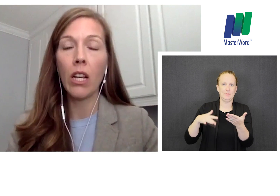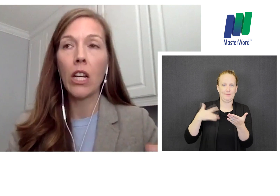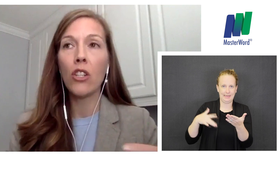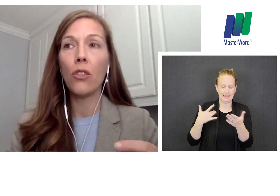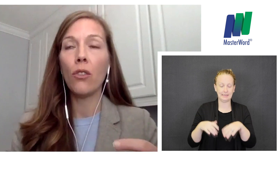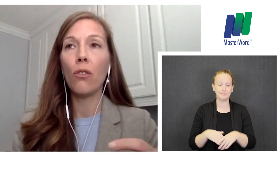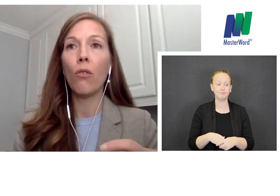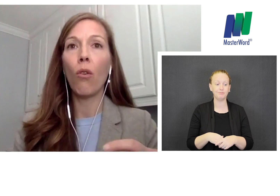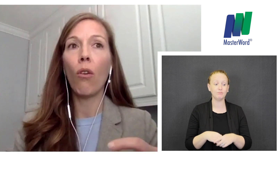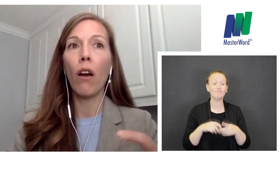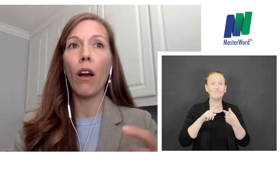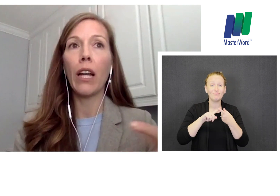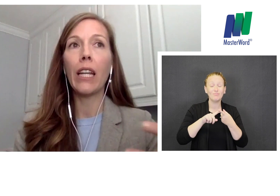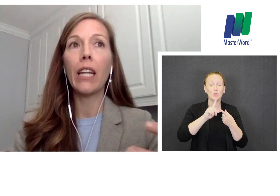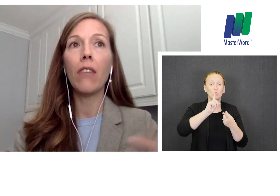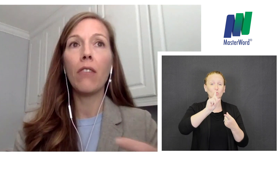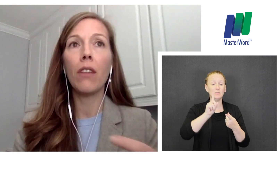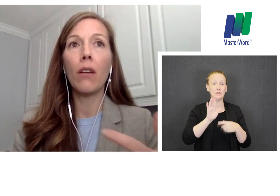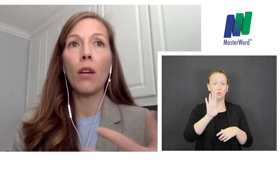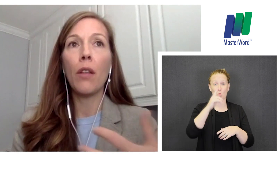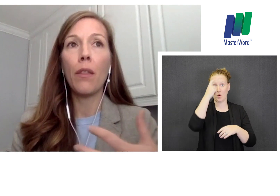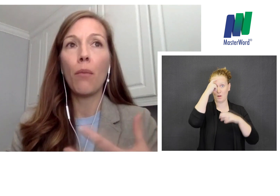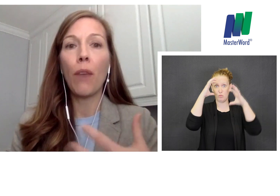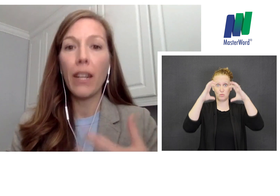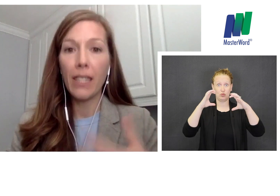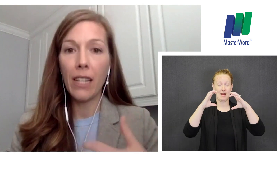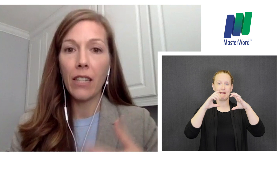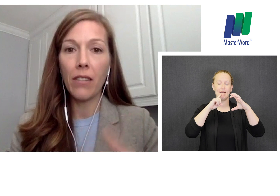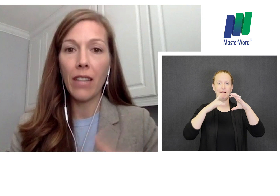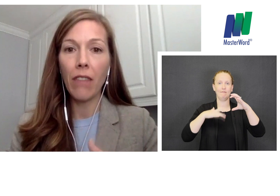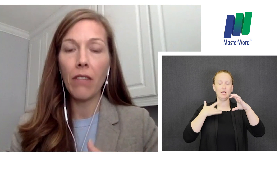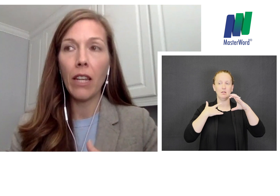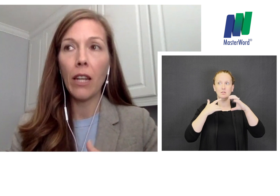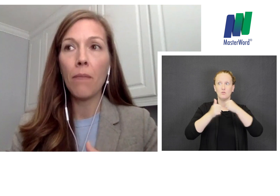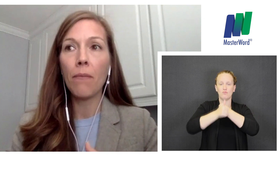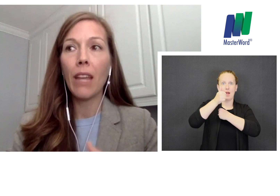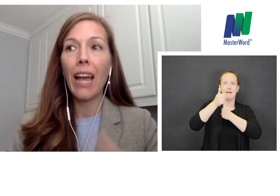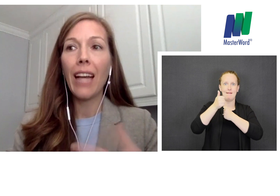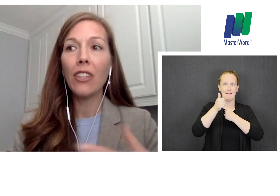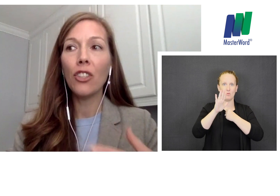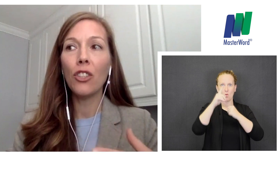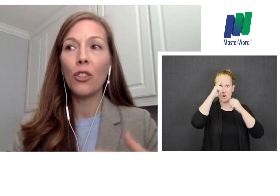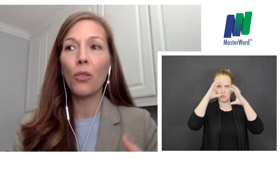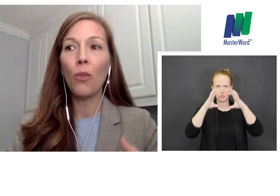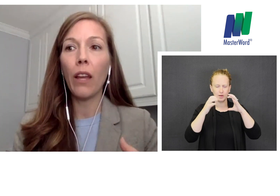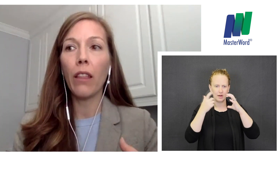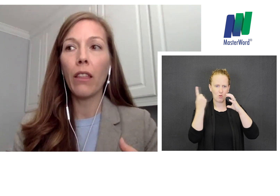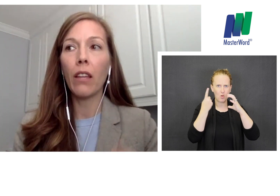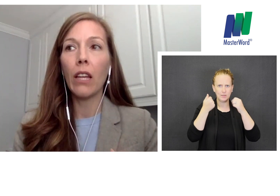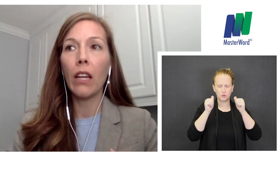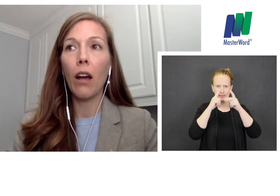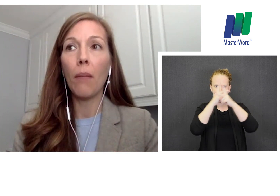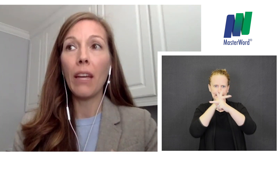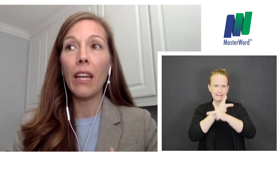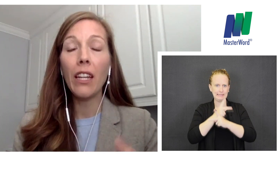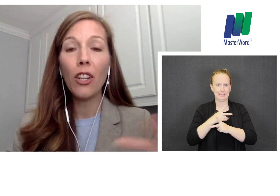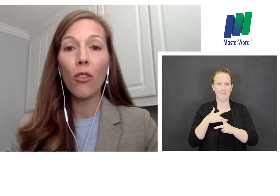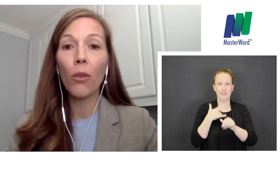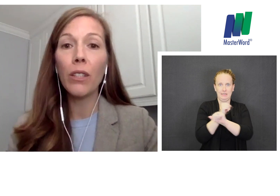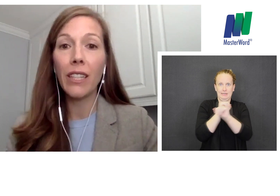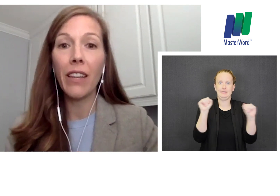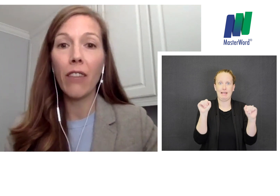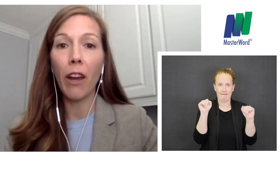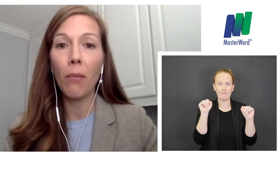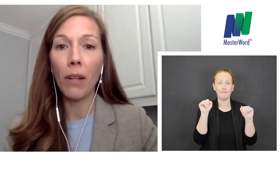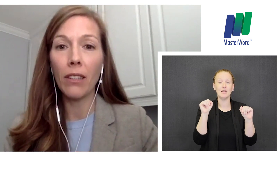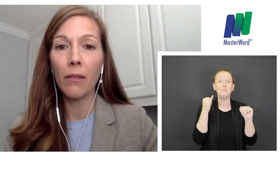for to give the brain a sense of safety has to do with